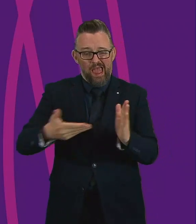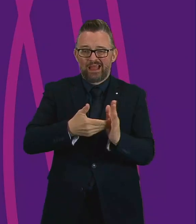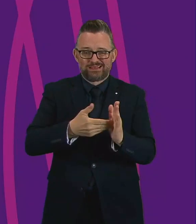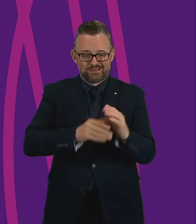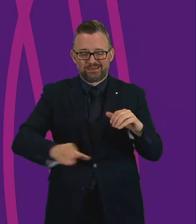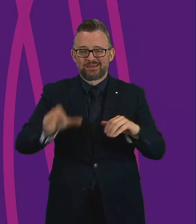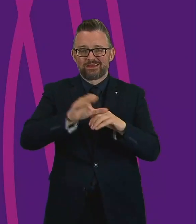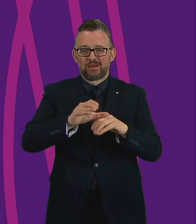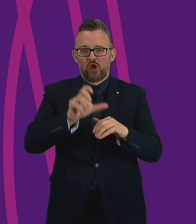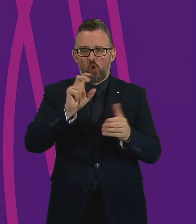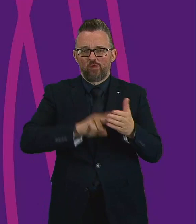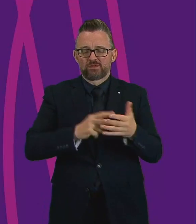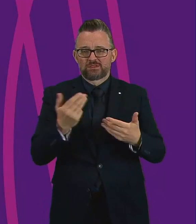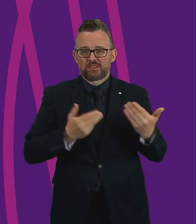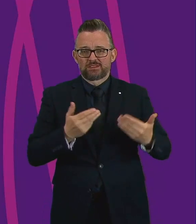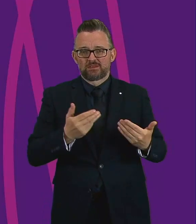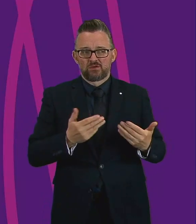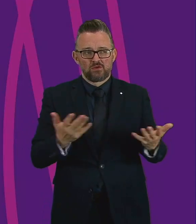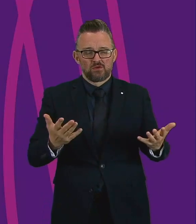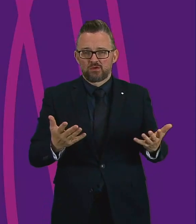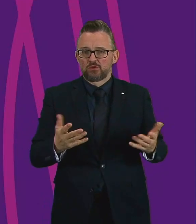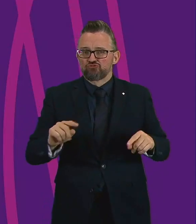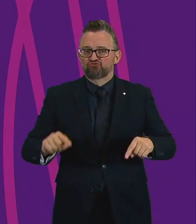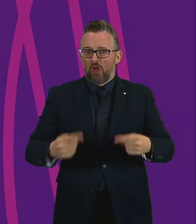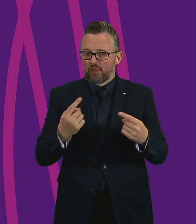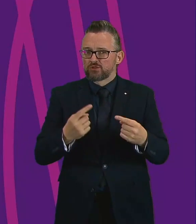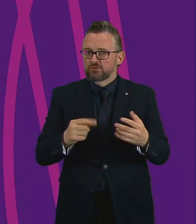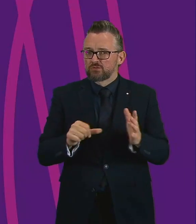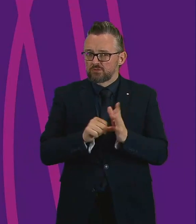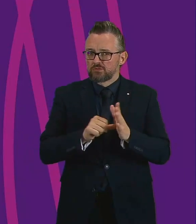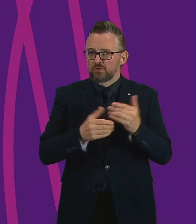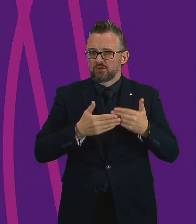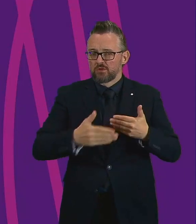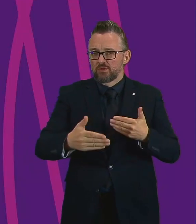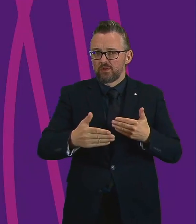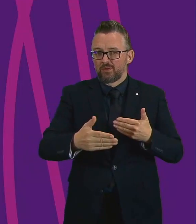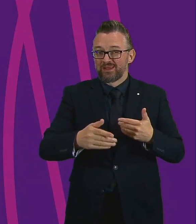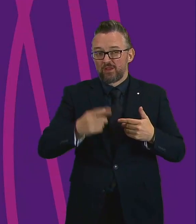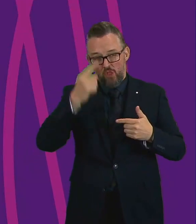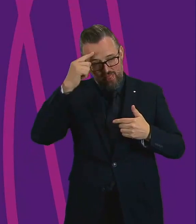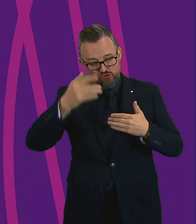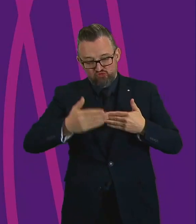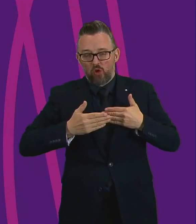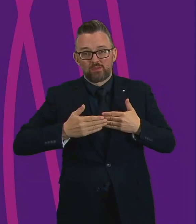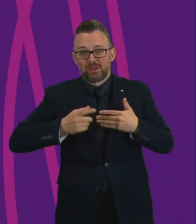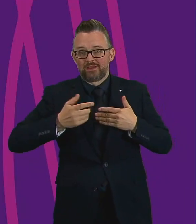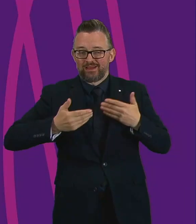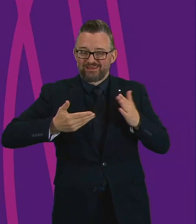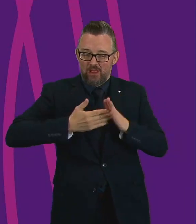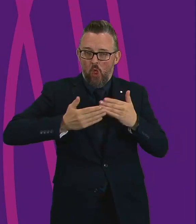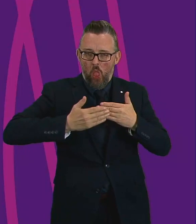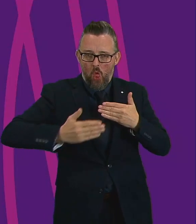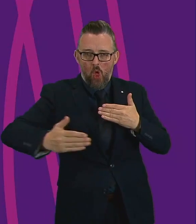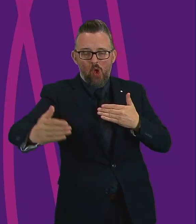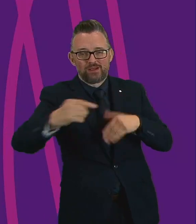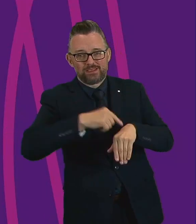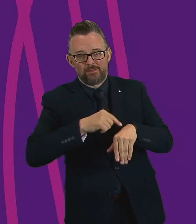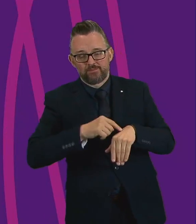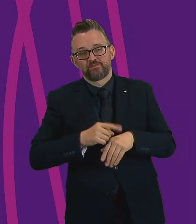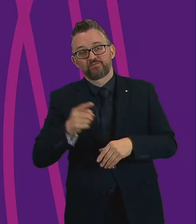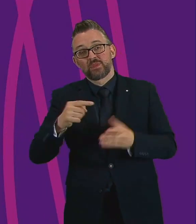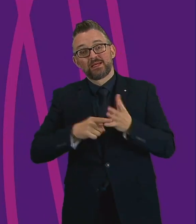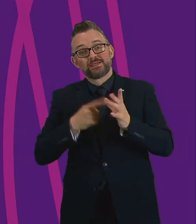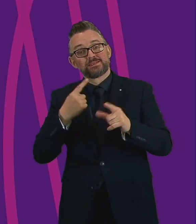does present real challenges, not just in the short term, but I think also in the long term. And for Scotland, of course, tax revenues